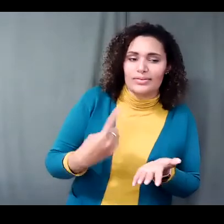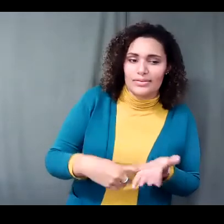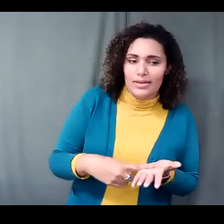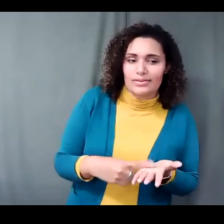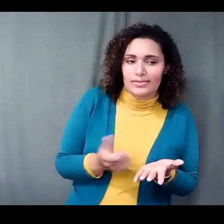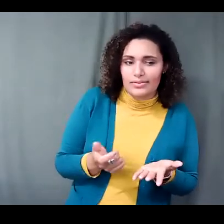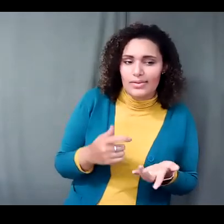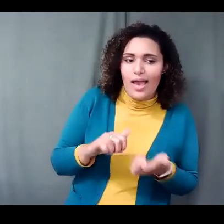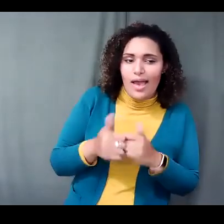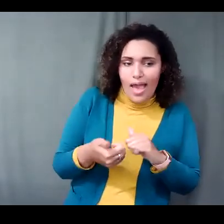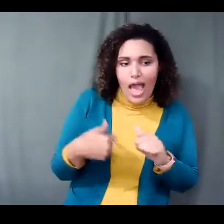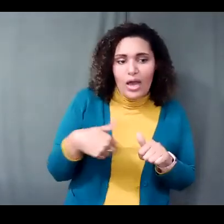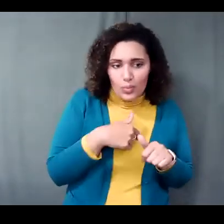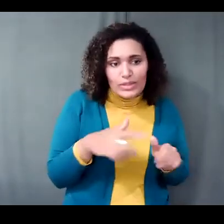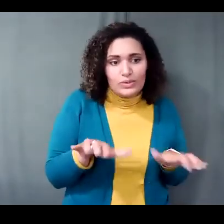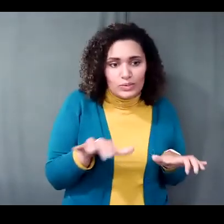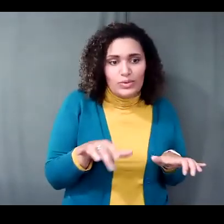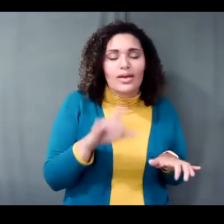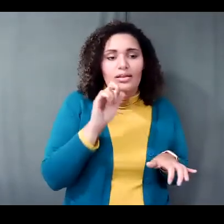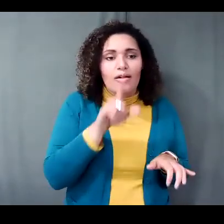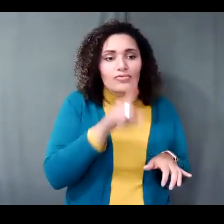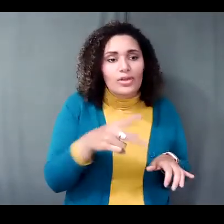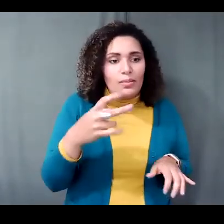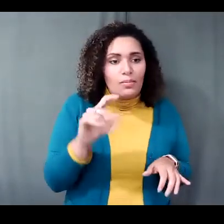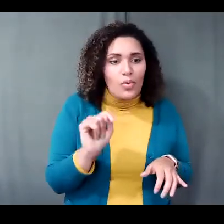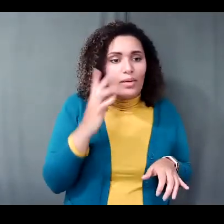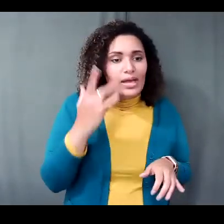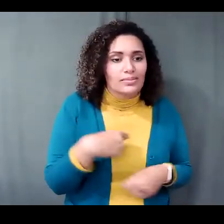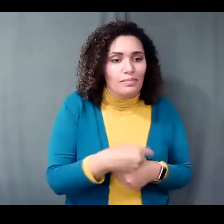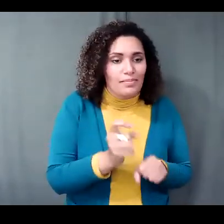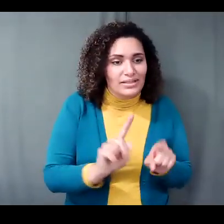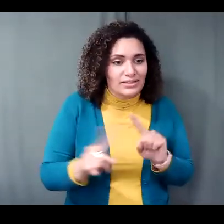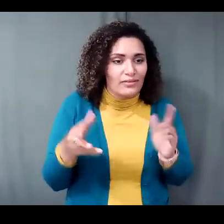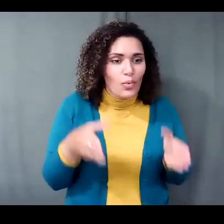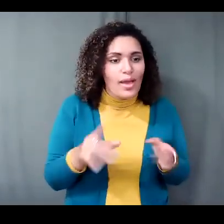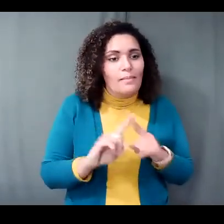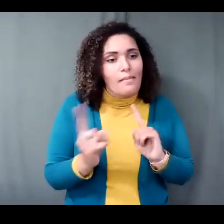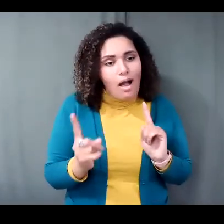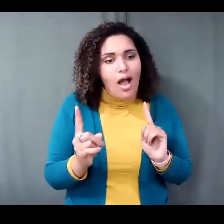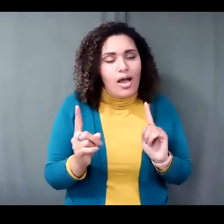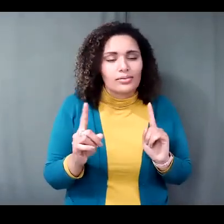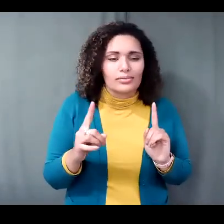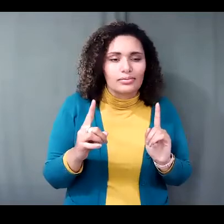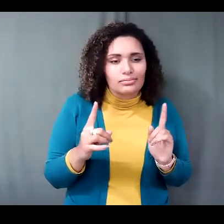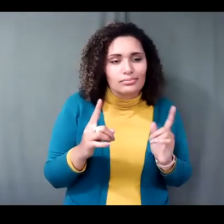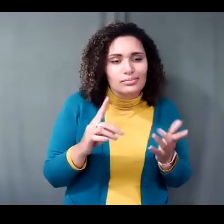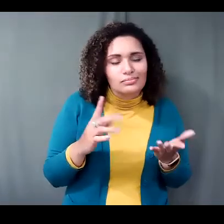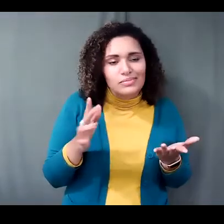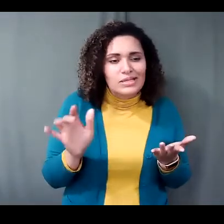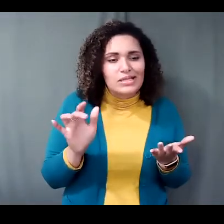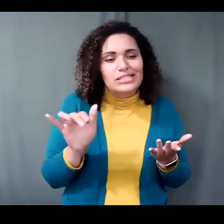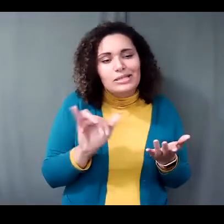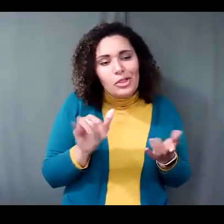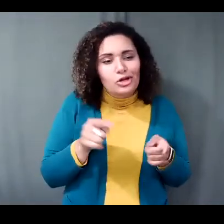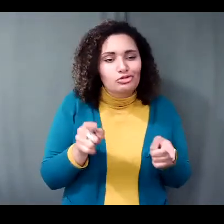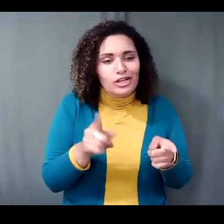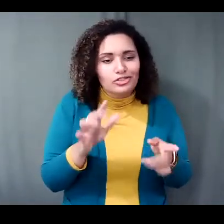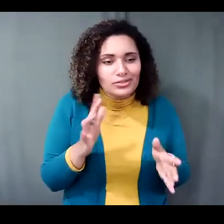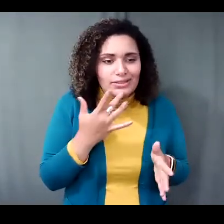that's the model. Wasn't really port because it's made a different way, although it's can come out a similar direction.